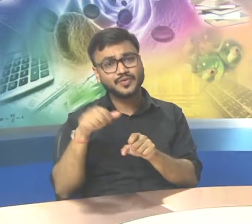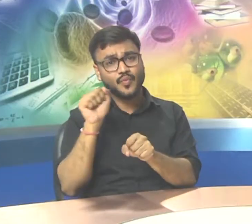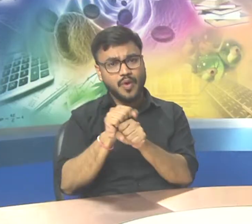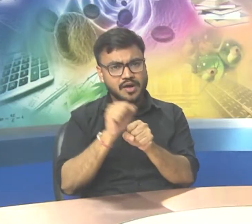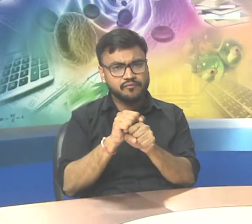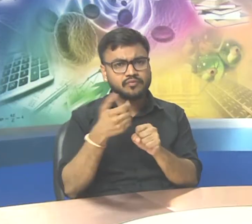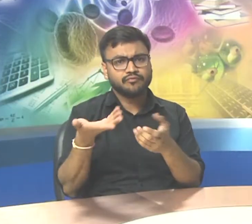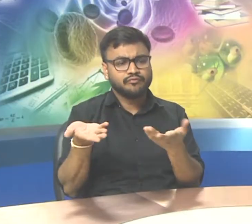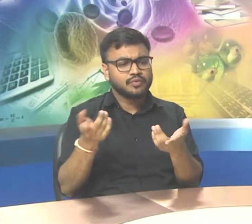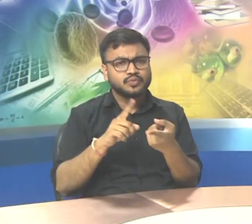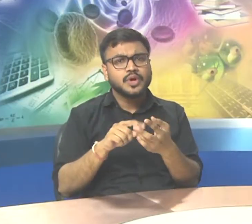working, etc.